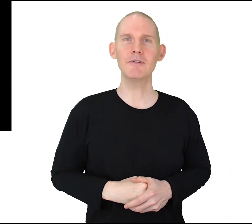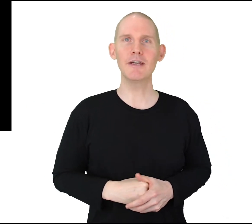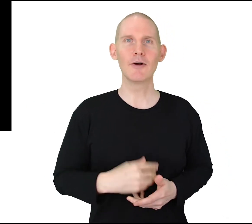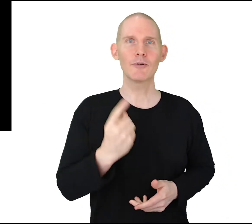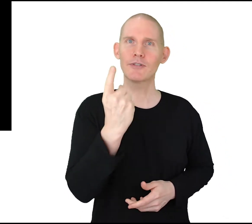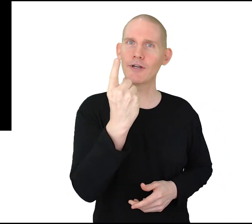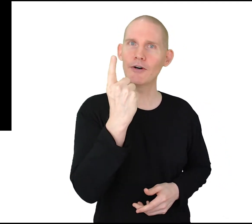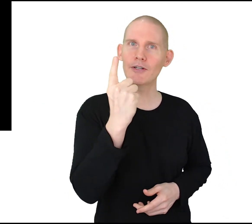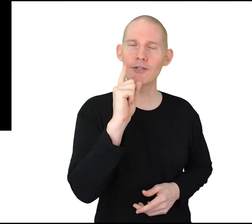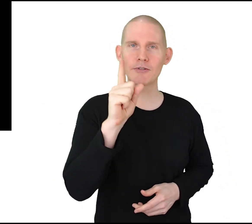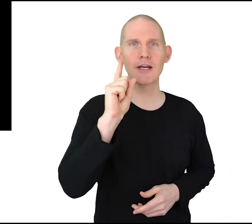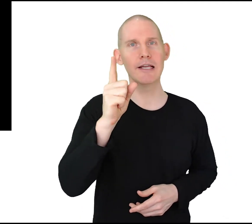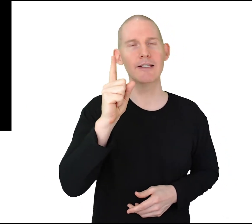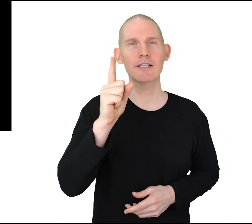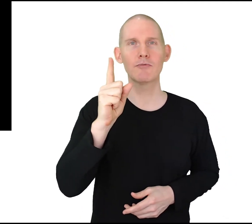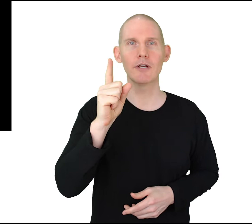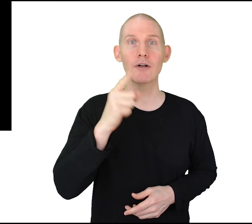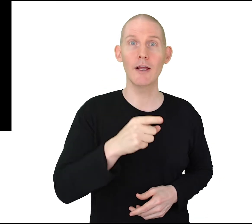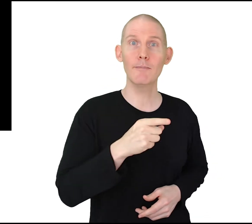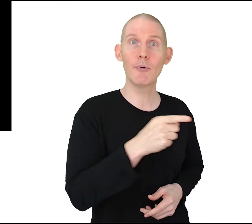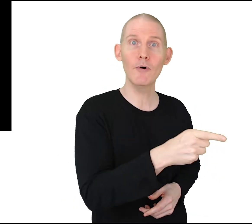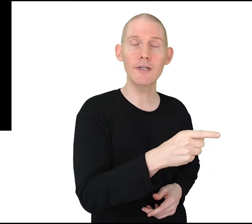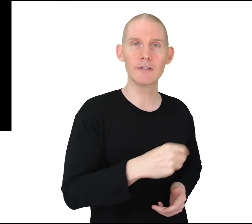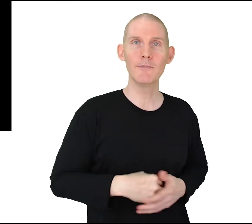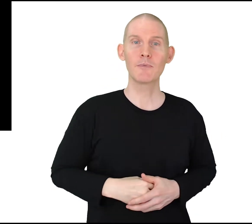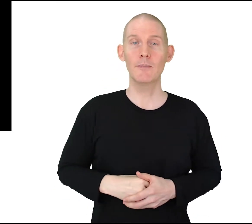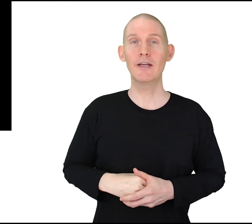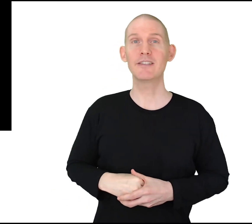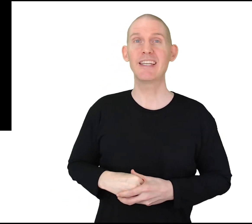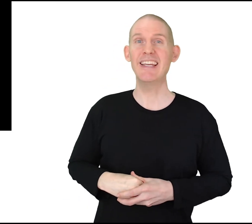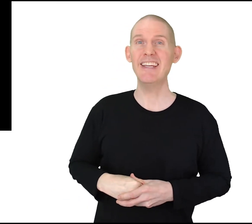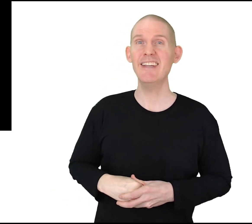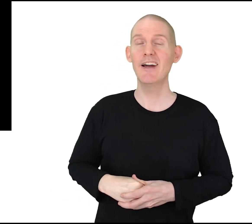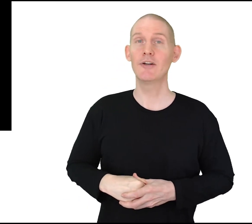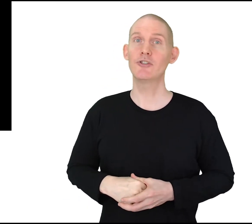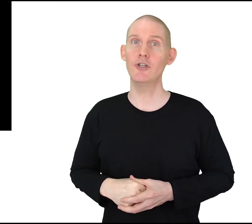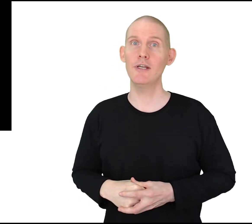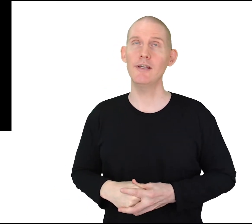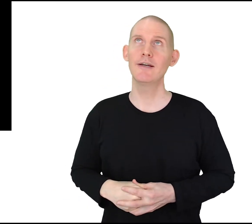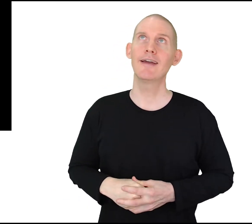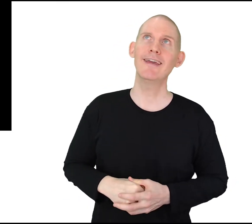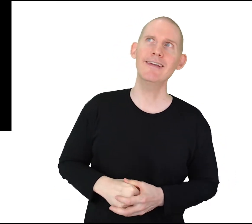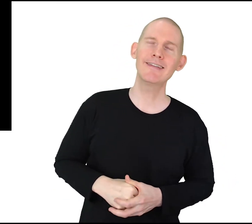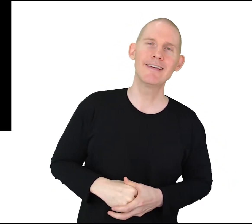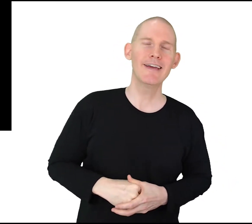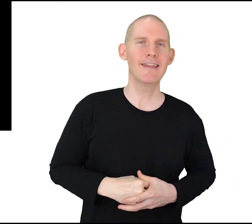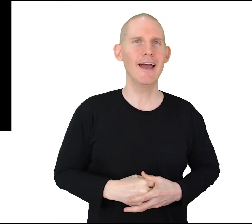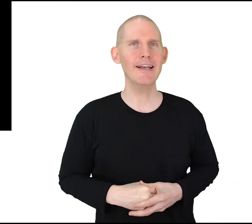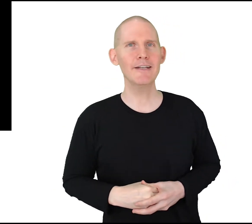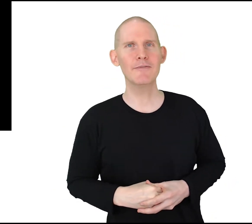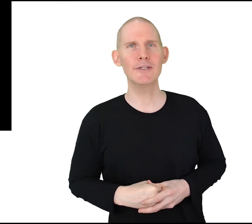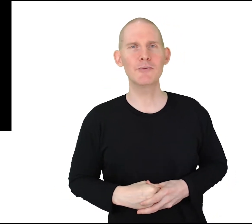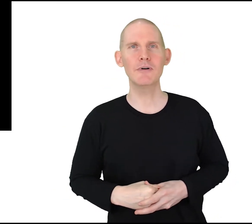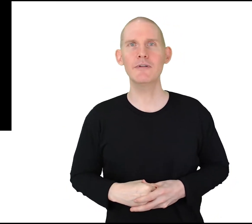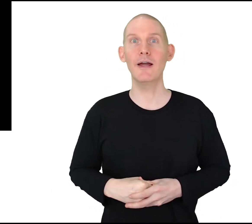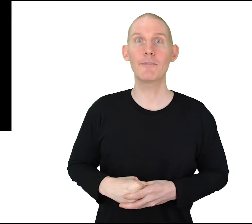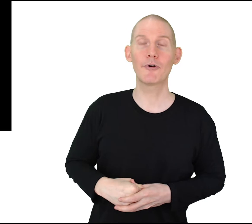we're still going to use that index finger and point. Because he, she, it, that individual, that